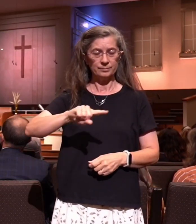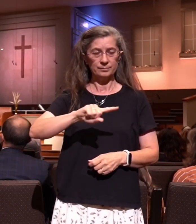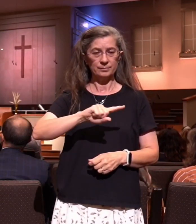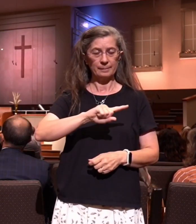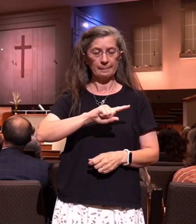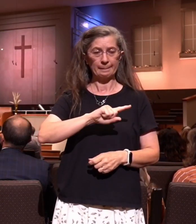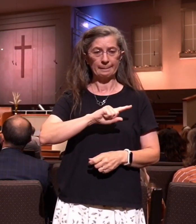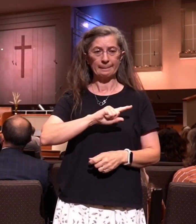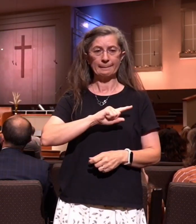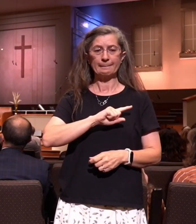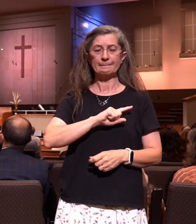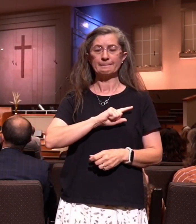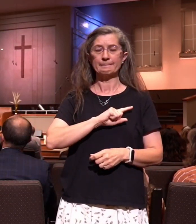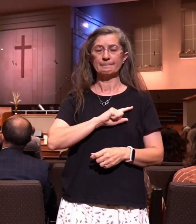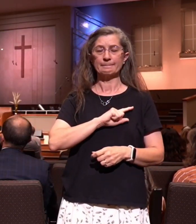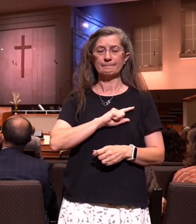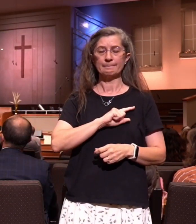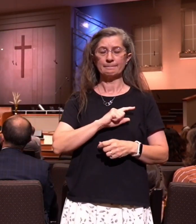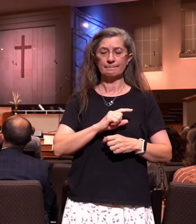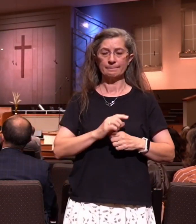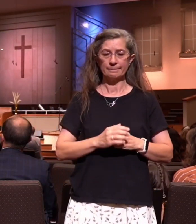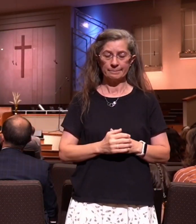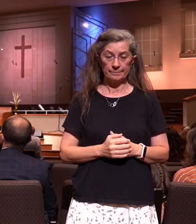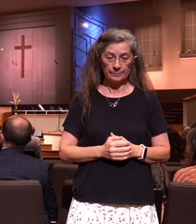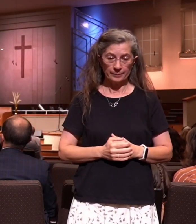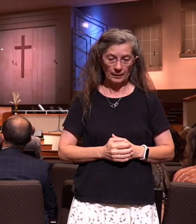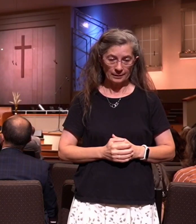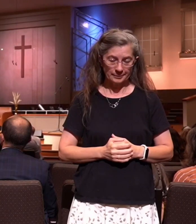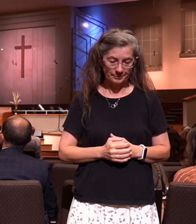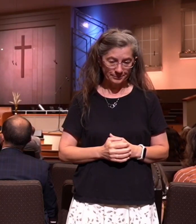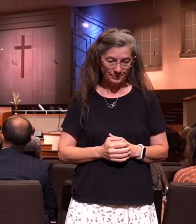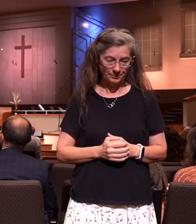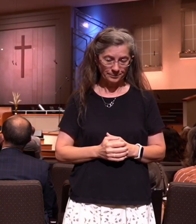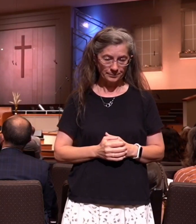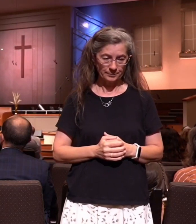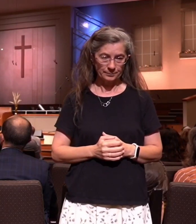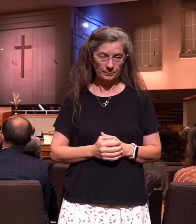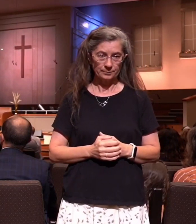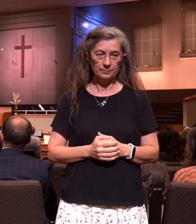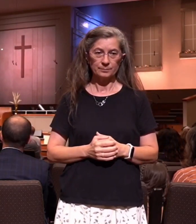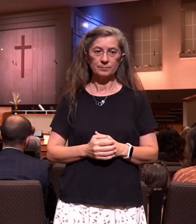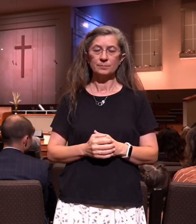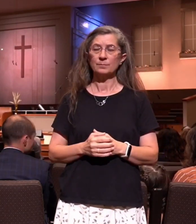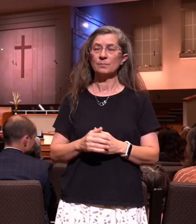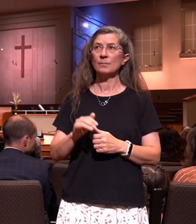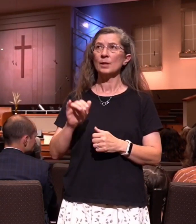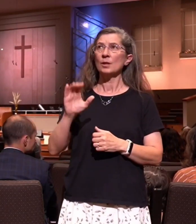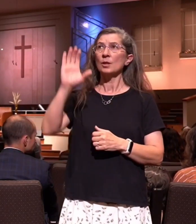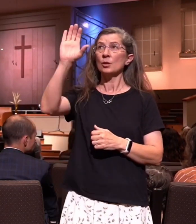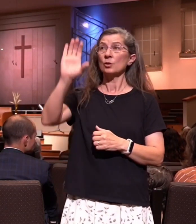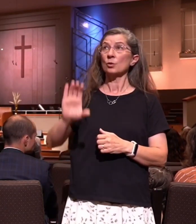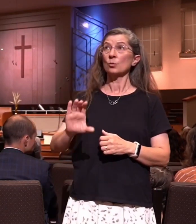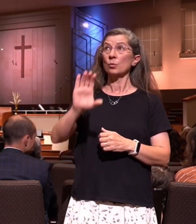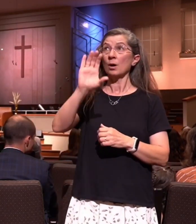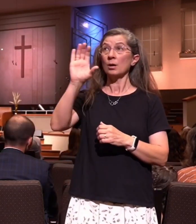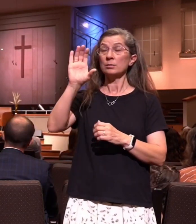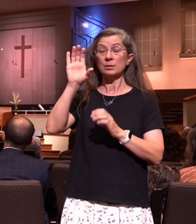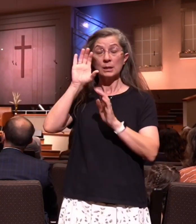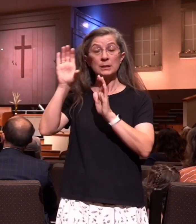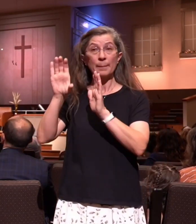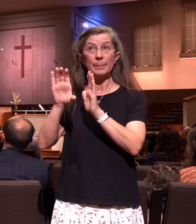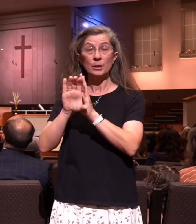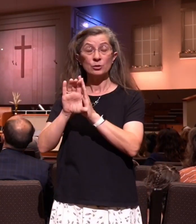cross said it all. It's more than a symbol